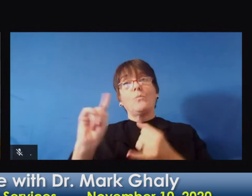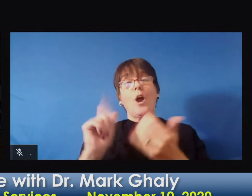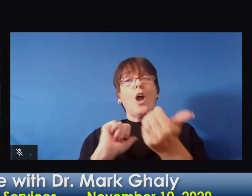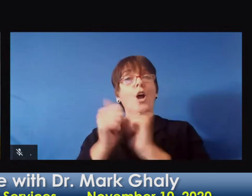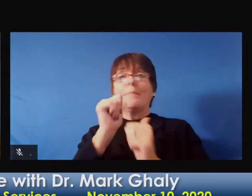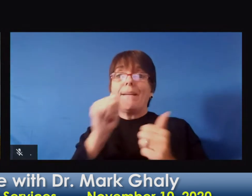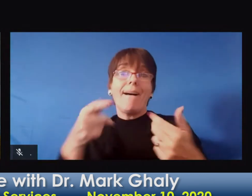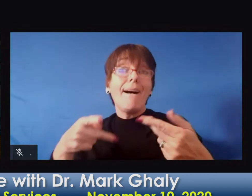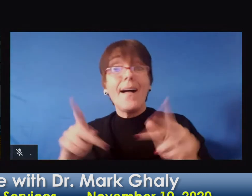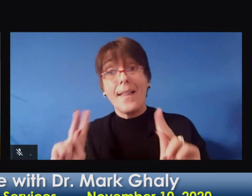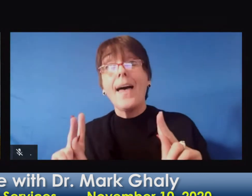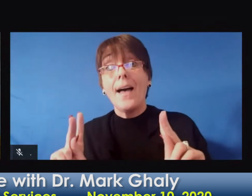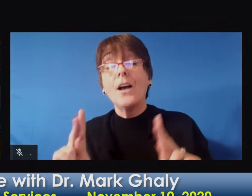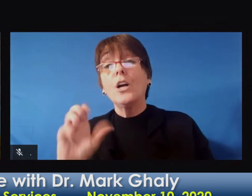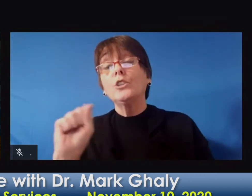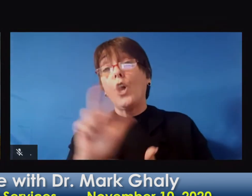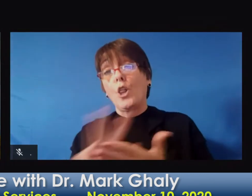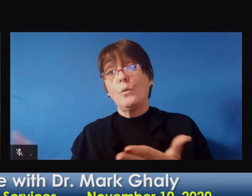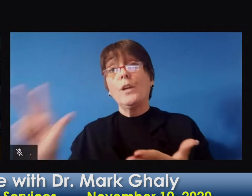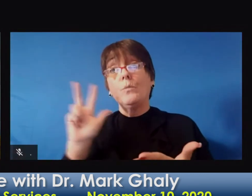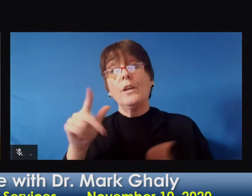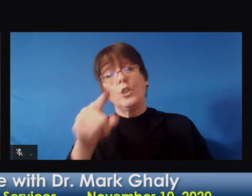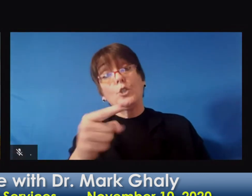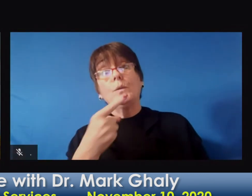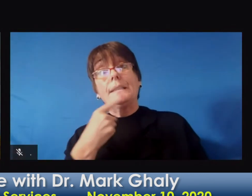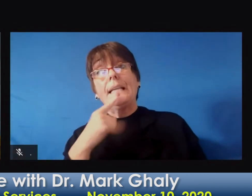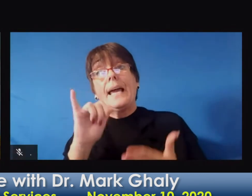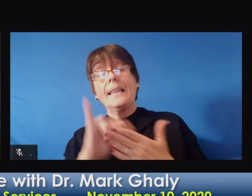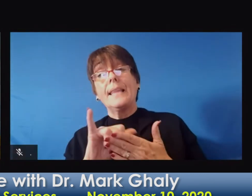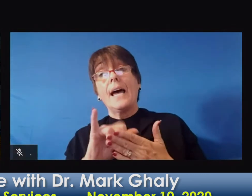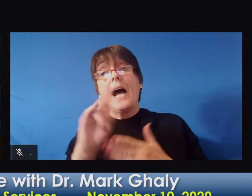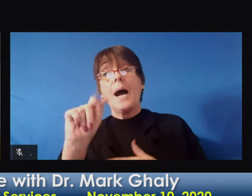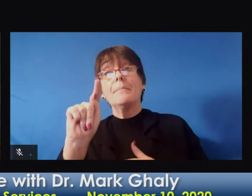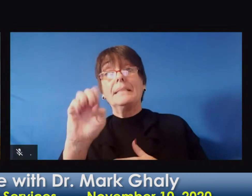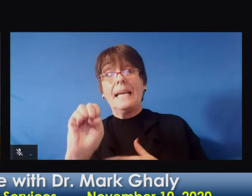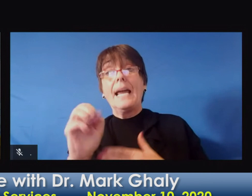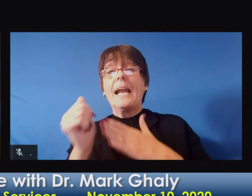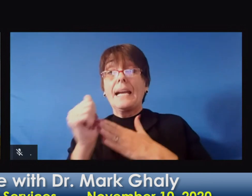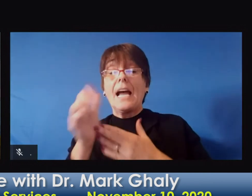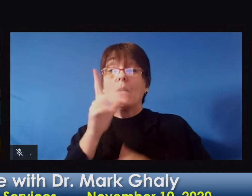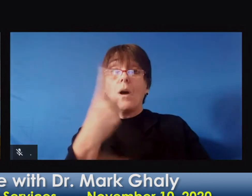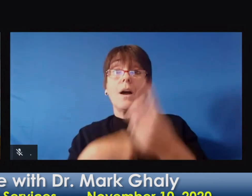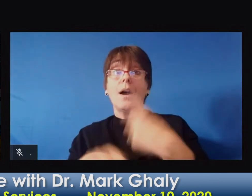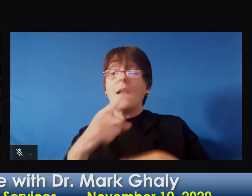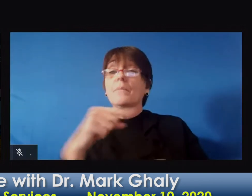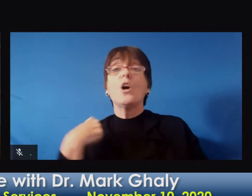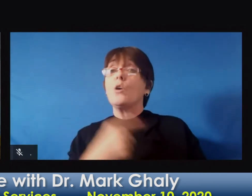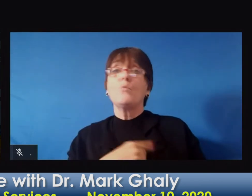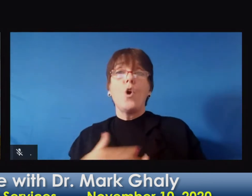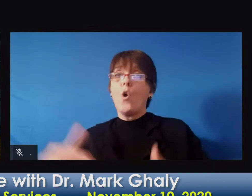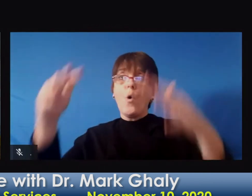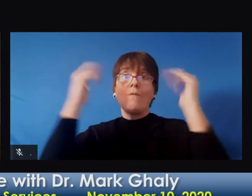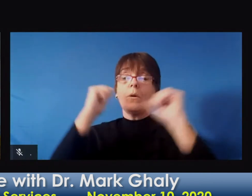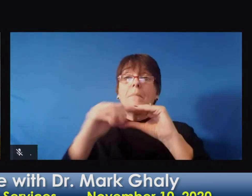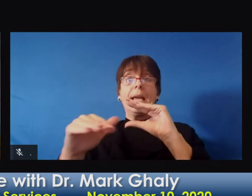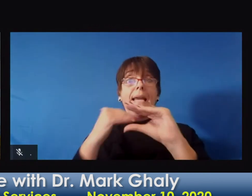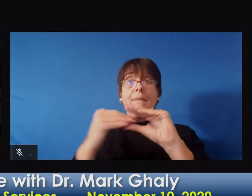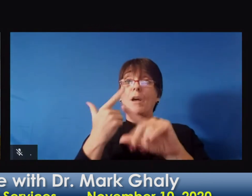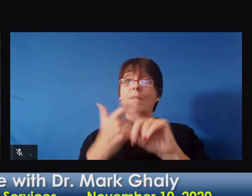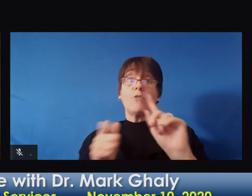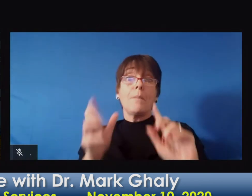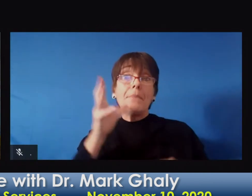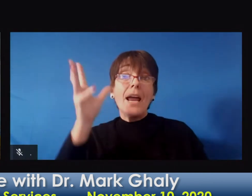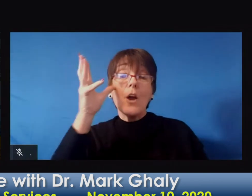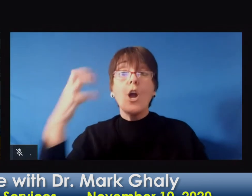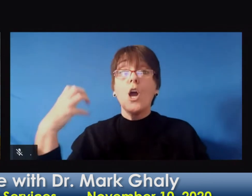not allowed. So 3 weeks ago, you said that updated guidance was coming. We have been overwhelmed with emails from parents and coaches who